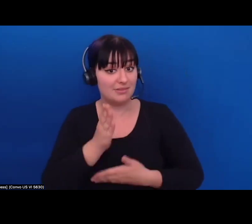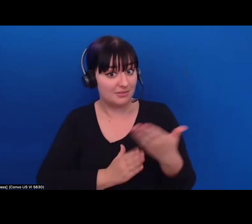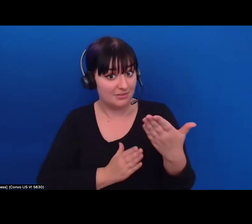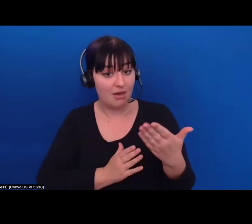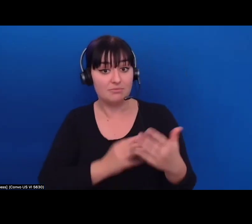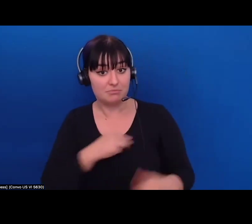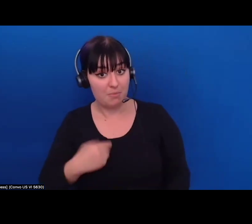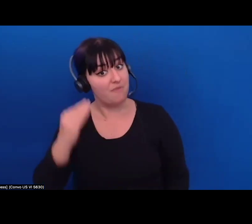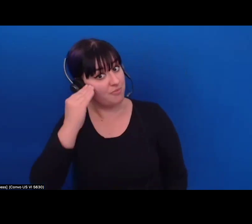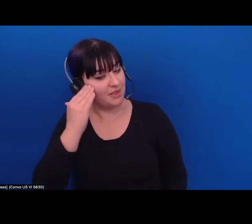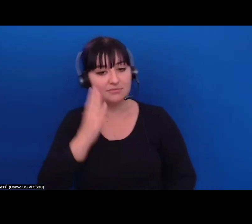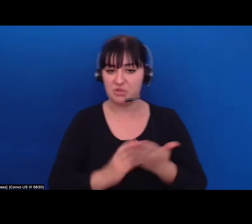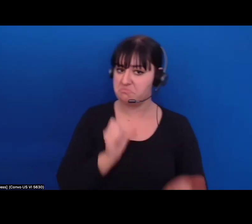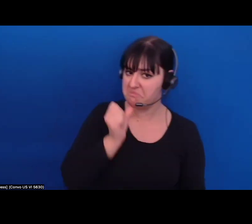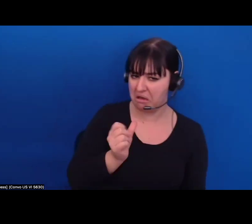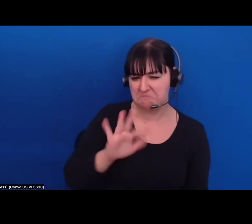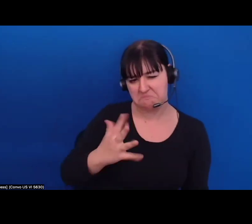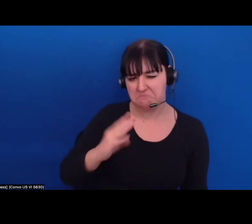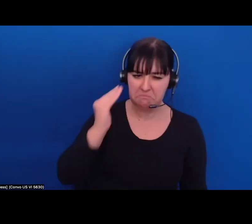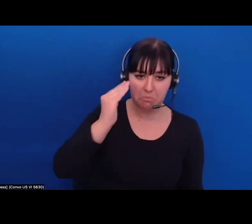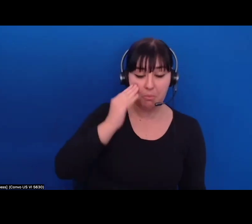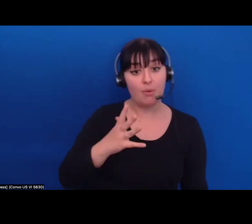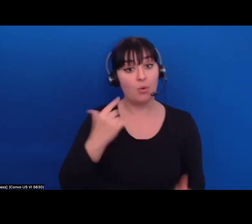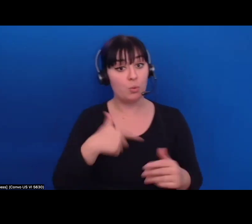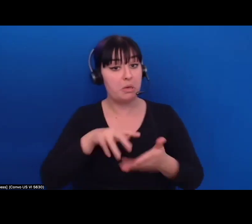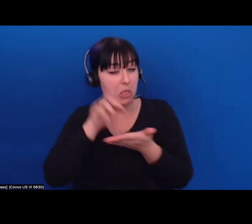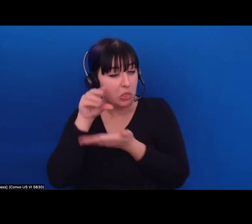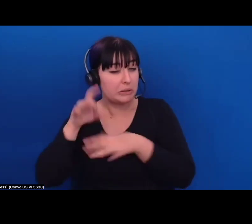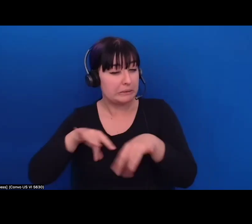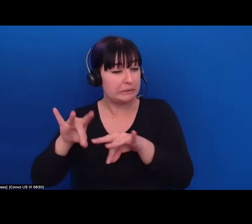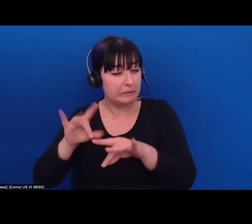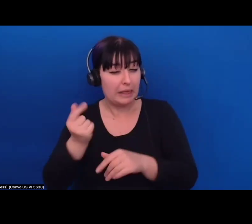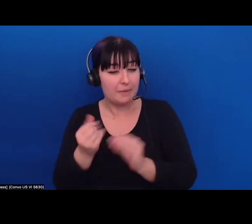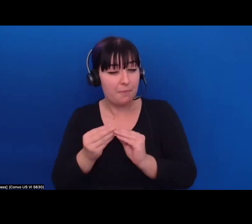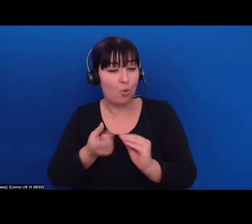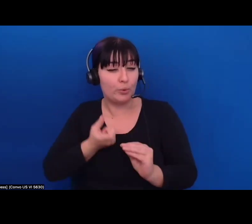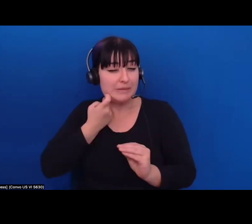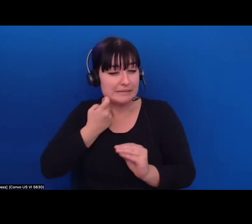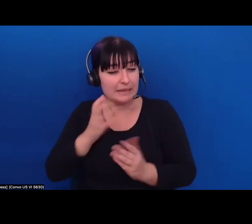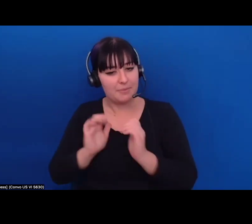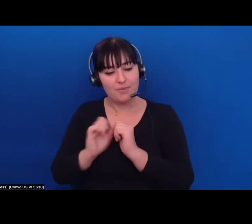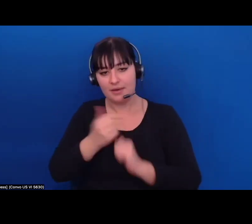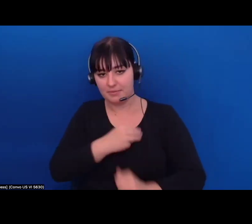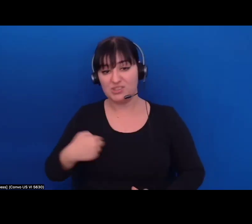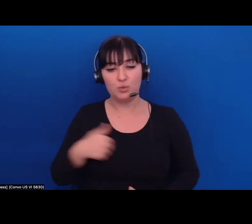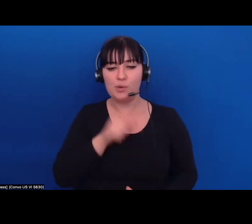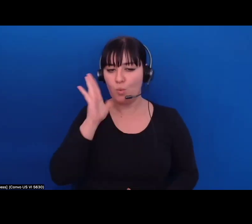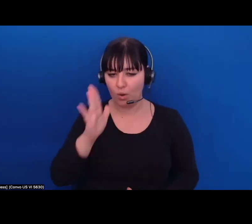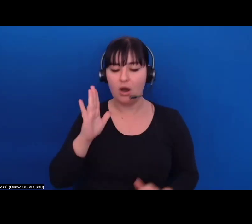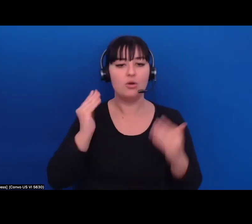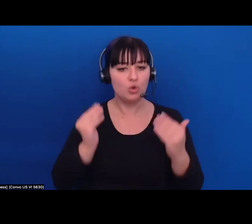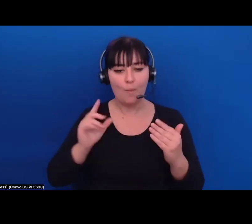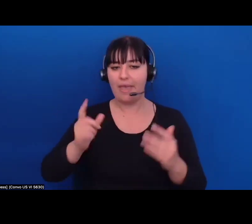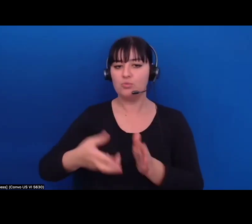familiar with it or are learning about it a little newer than some other members. So we're just going to review it to make sure it's fresh